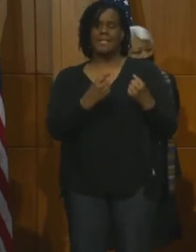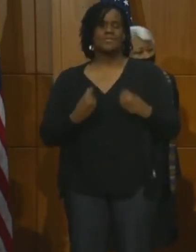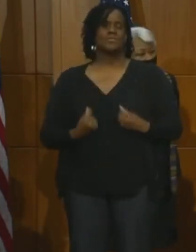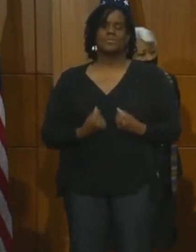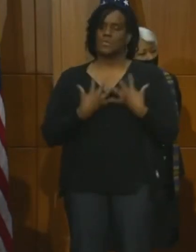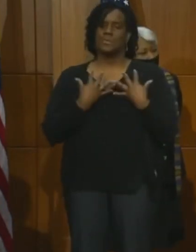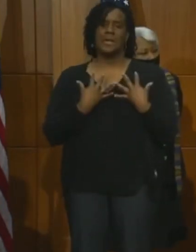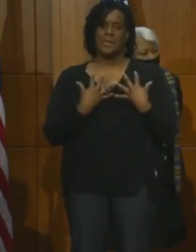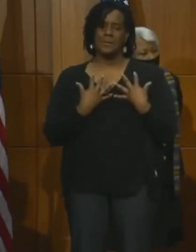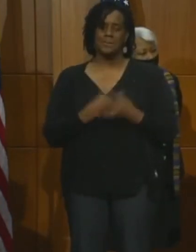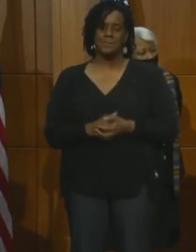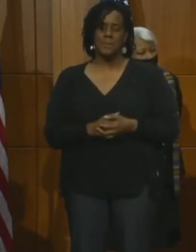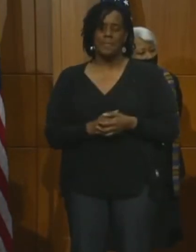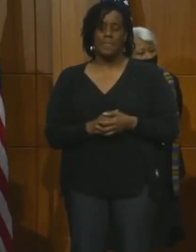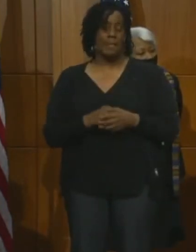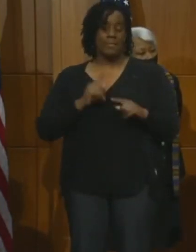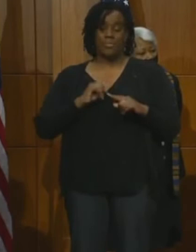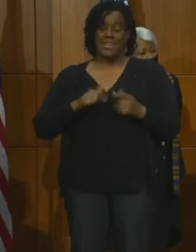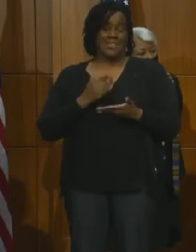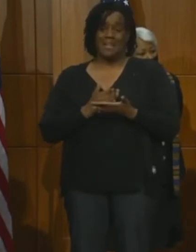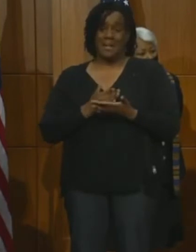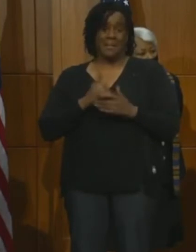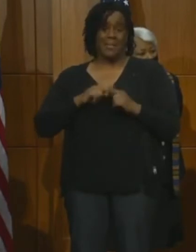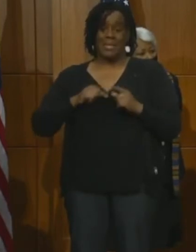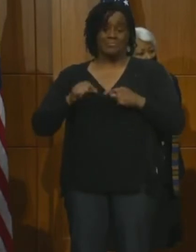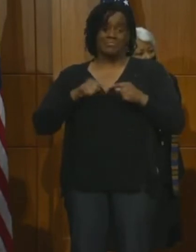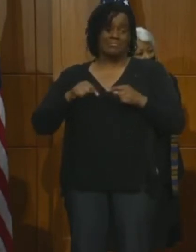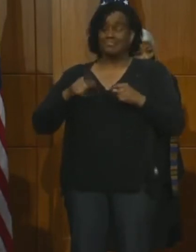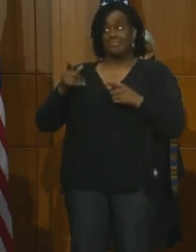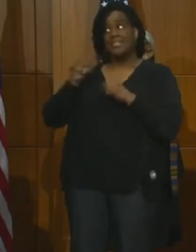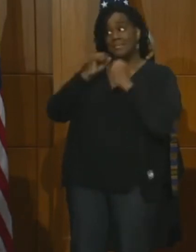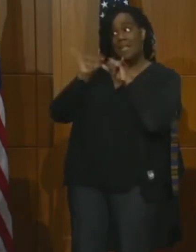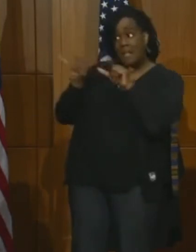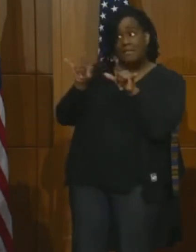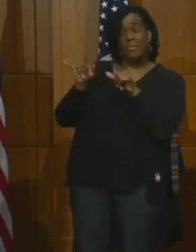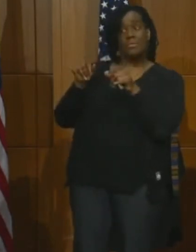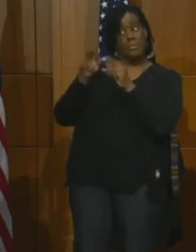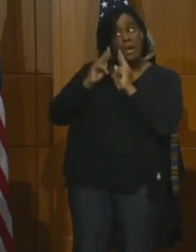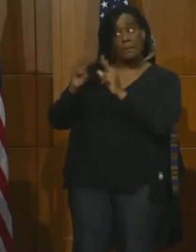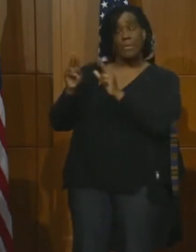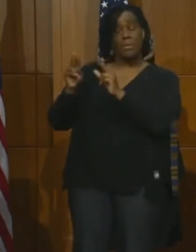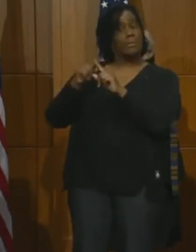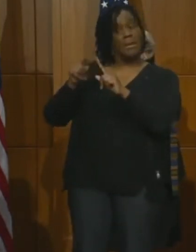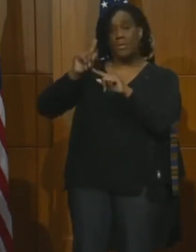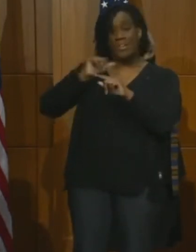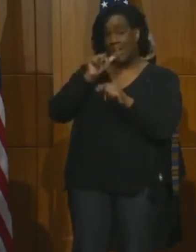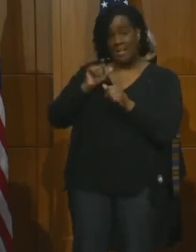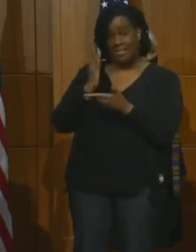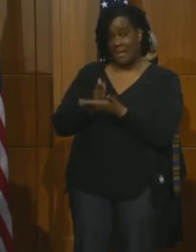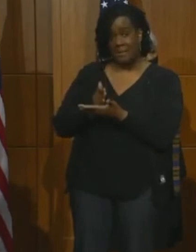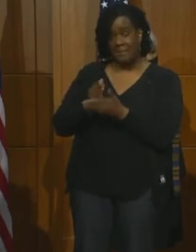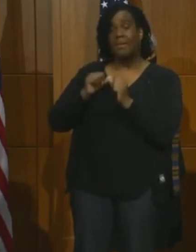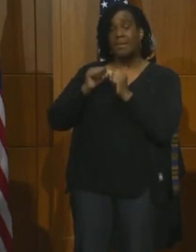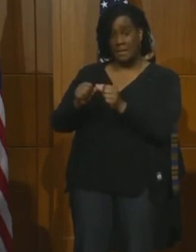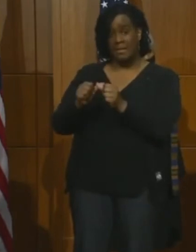inspiring. There is no turning back, with love, with humility and respect, but there's no turning back.